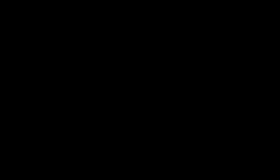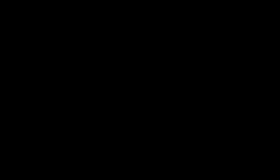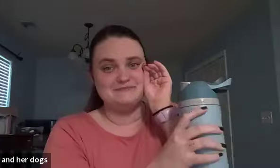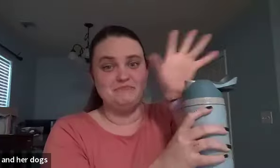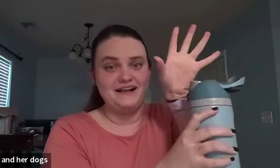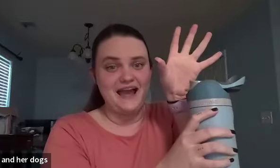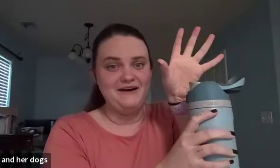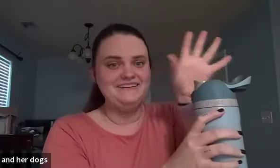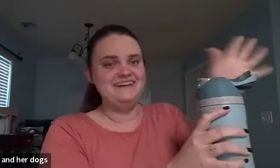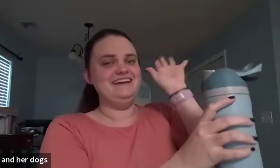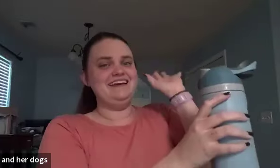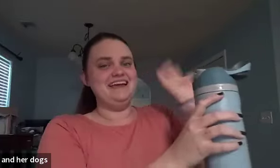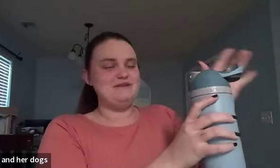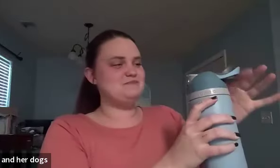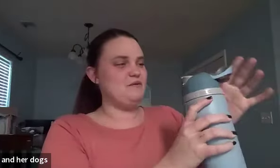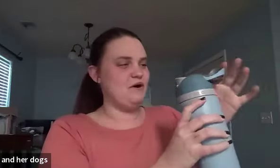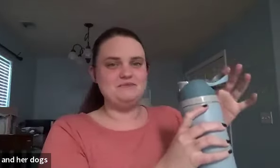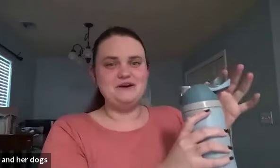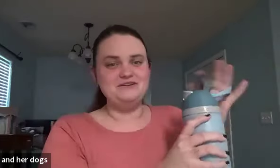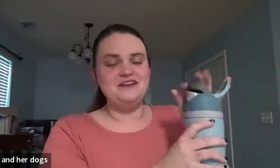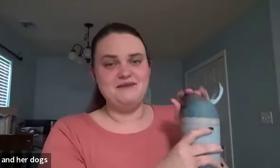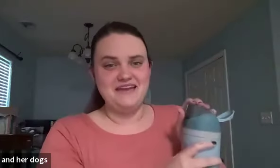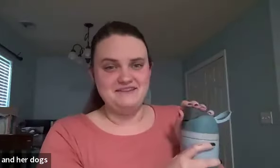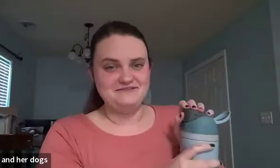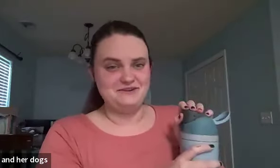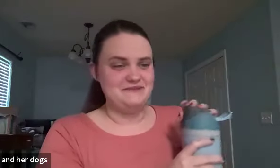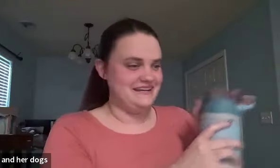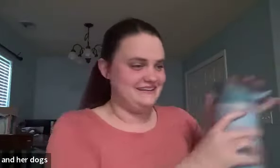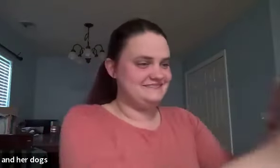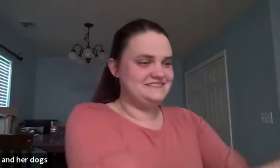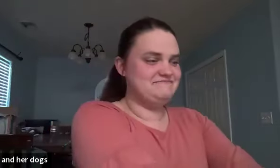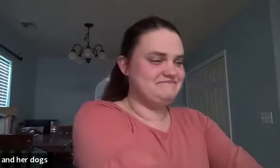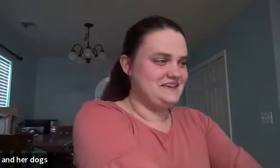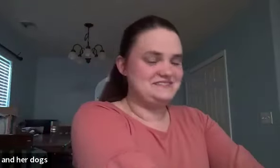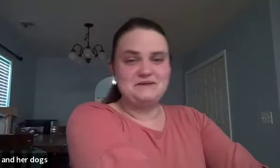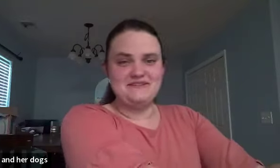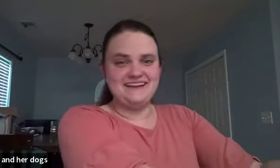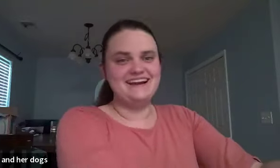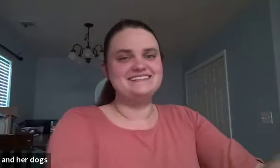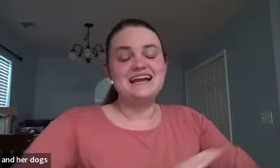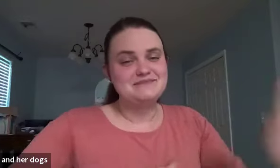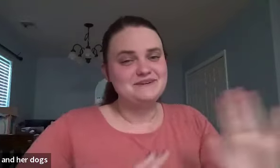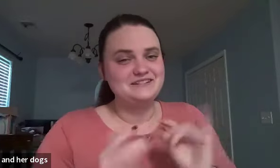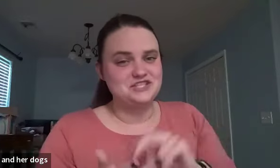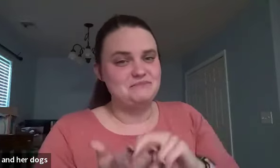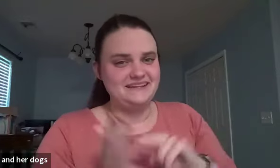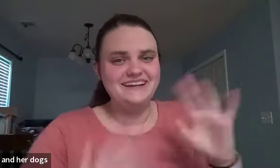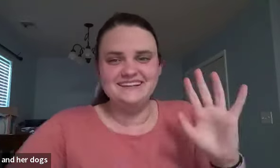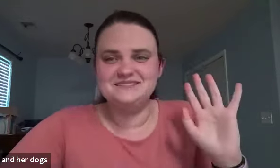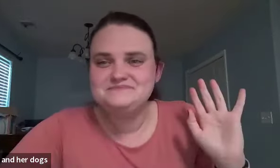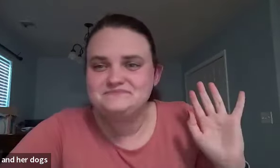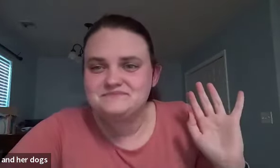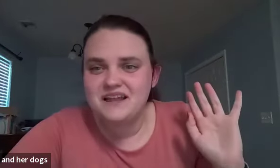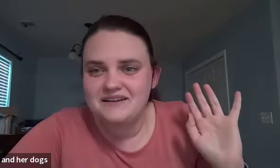My eyes bug out. It was my water bottle not behaving for a minute. Sorry about that, guys. I can be a little jumpy.